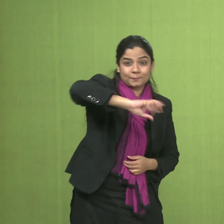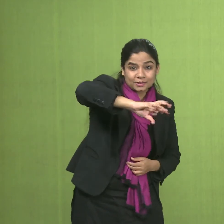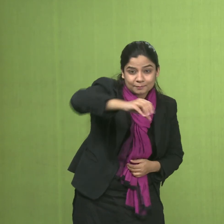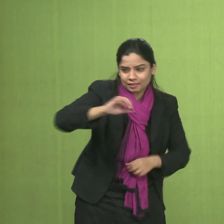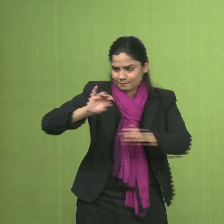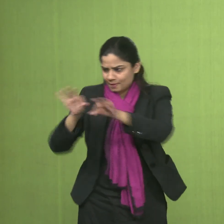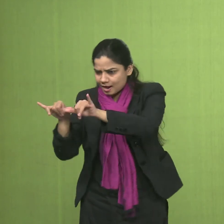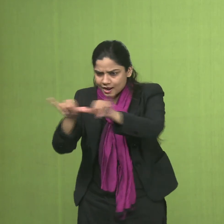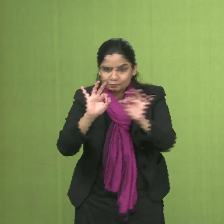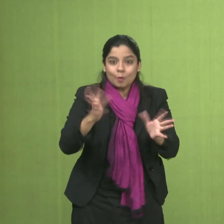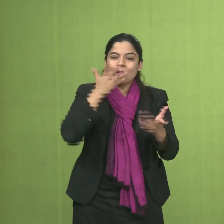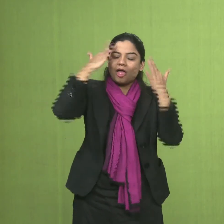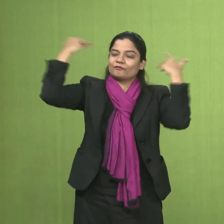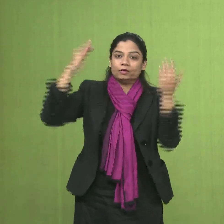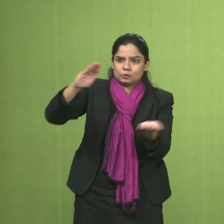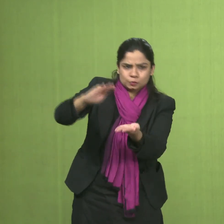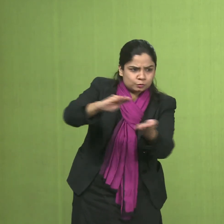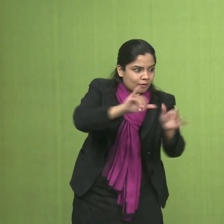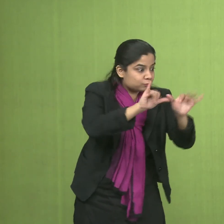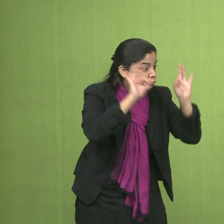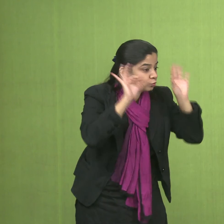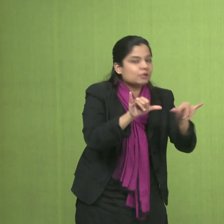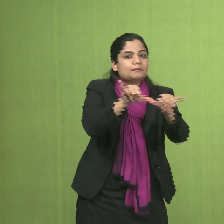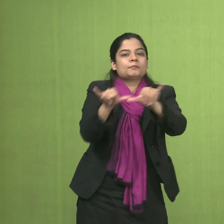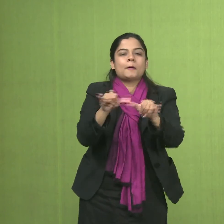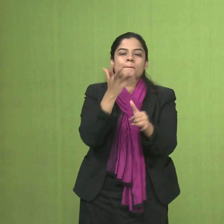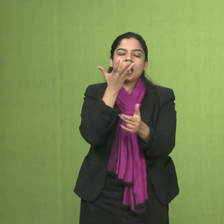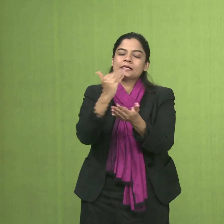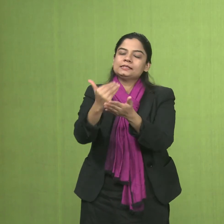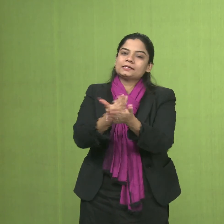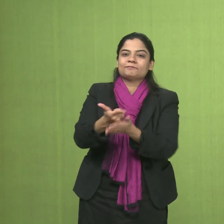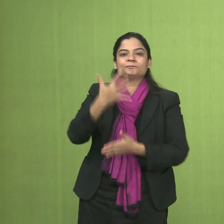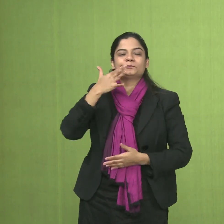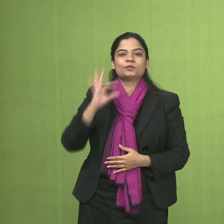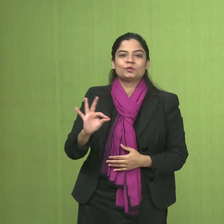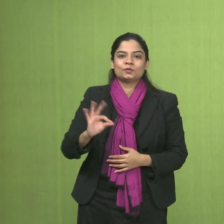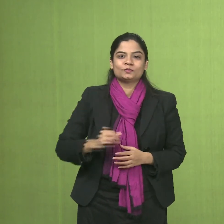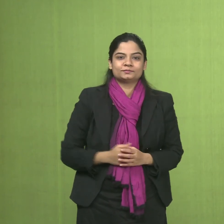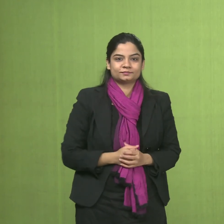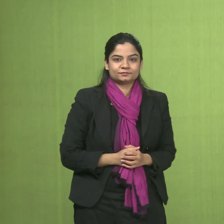one at one time, it will waste a lot of water. Just be mindful of the water that you're using. It's very, very